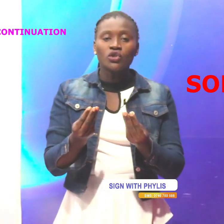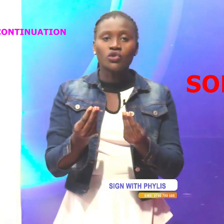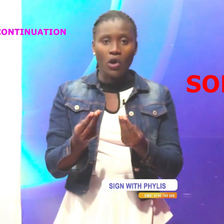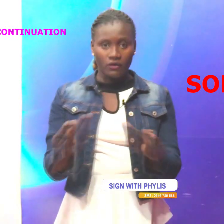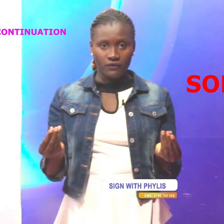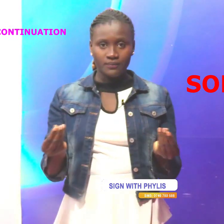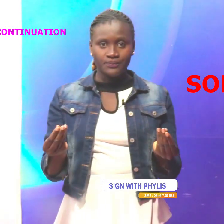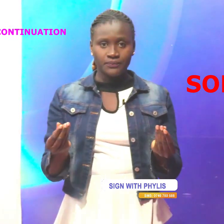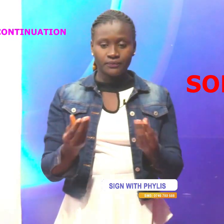solve.